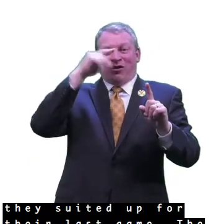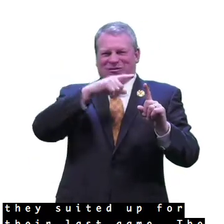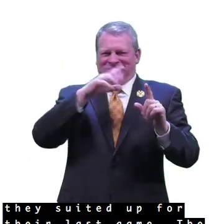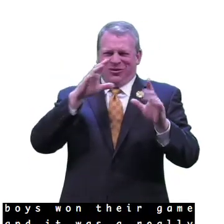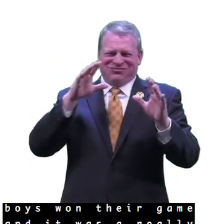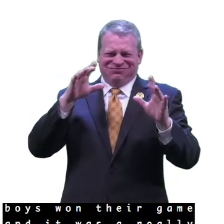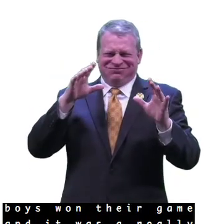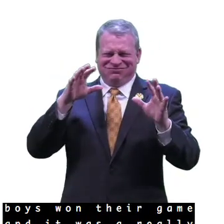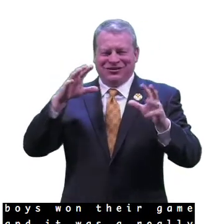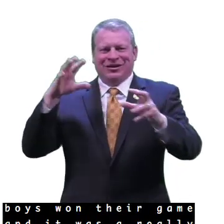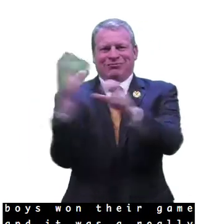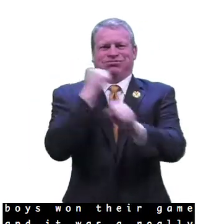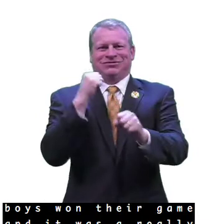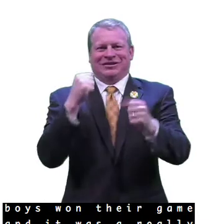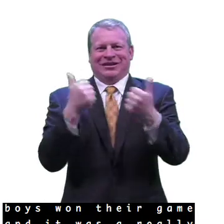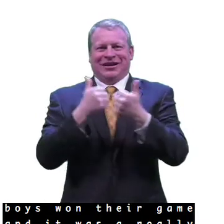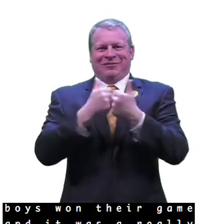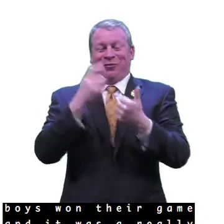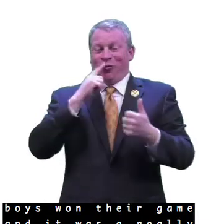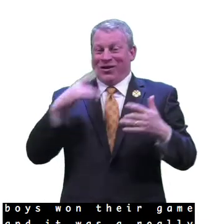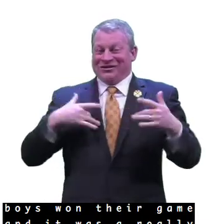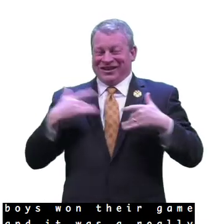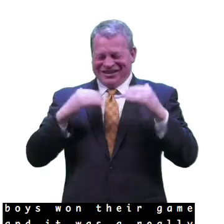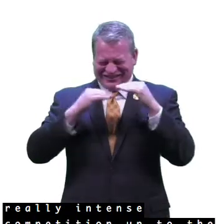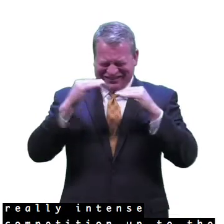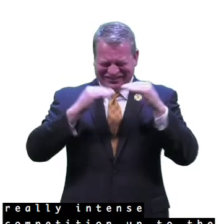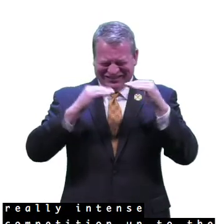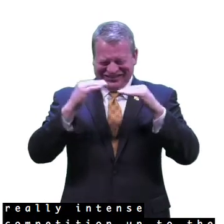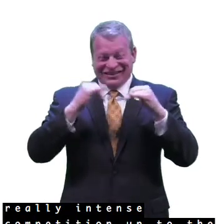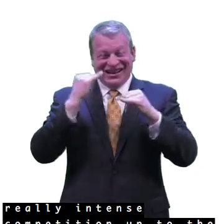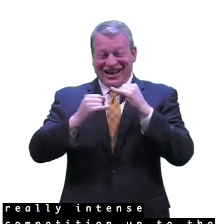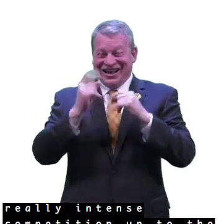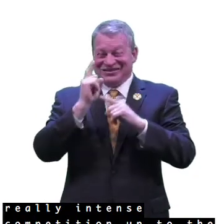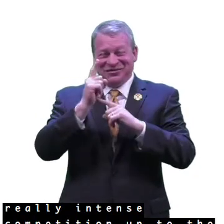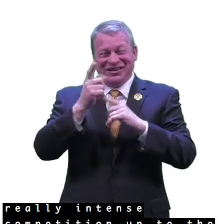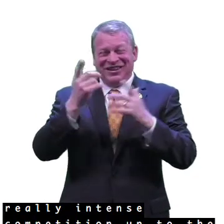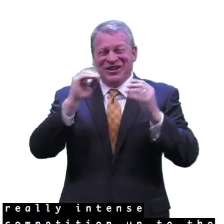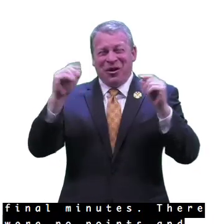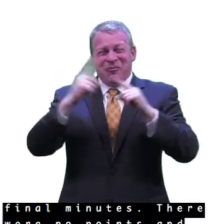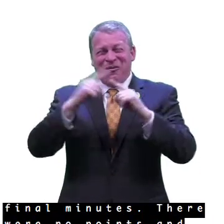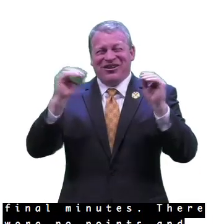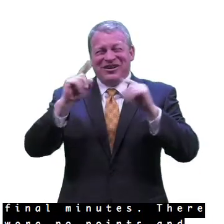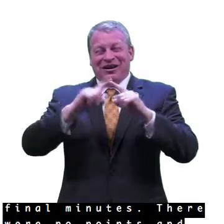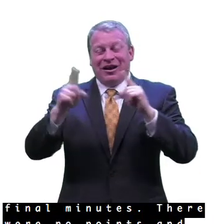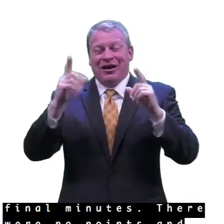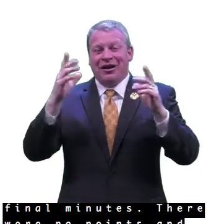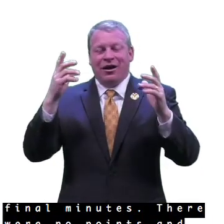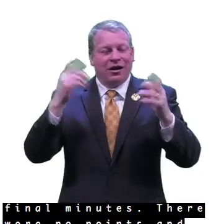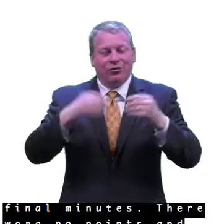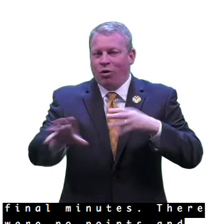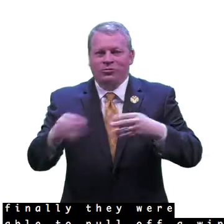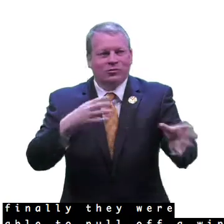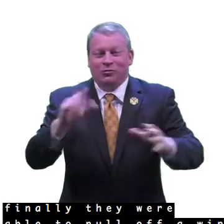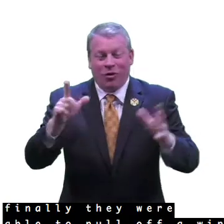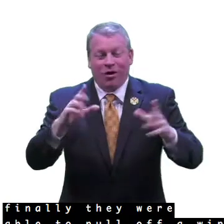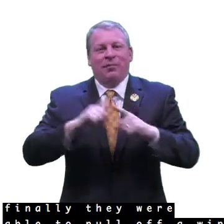The boys won their game, and it was a really, really intense competition. Up to the final minutes, there were no points, and finally,